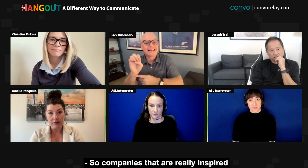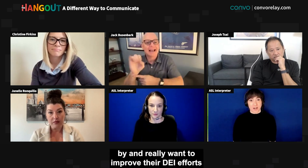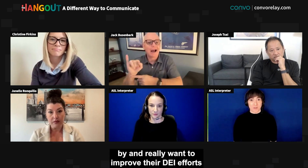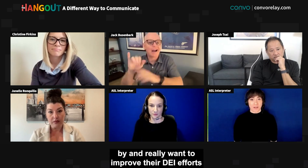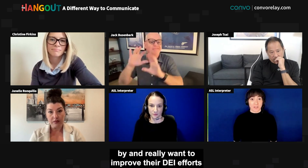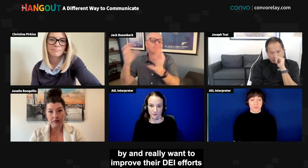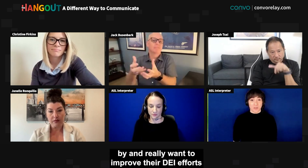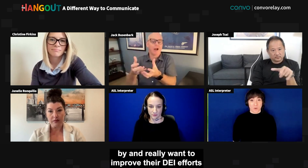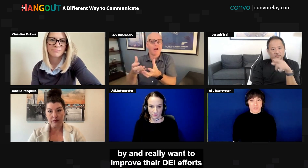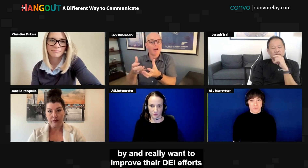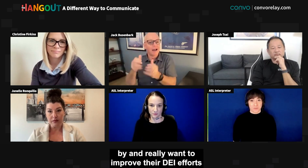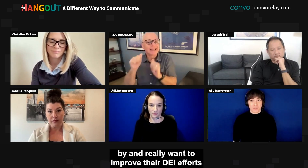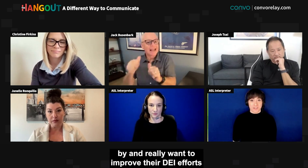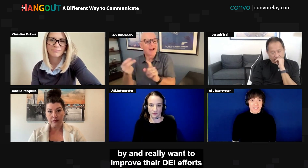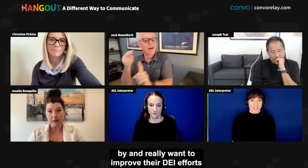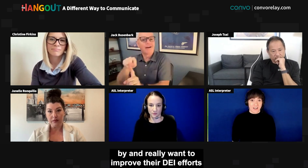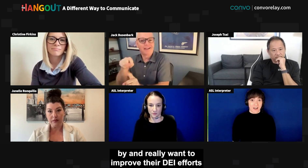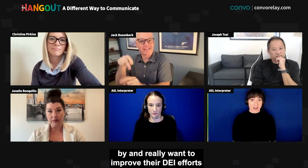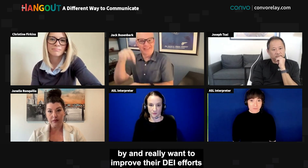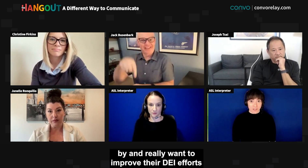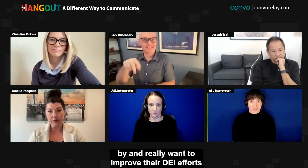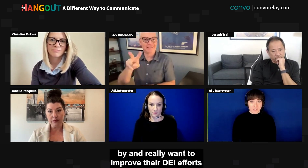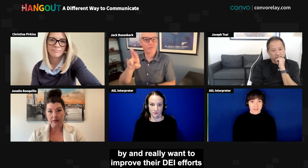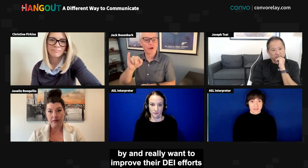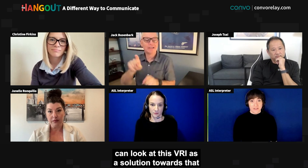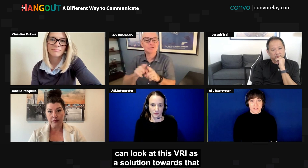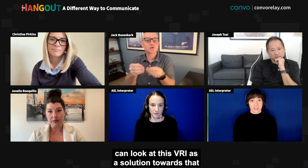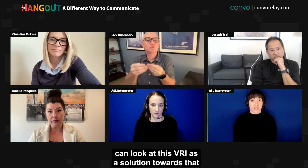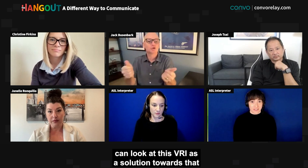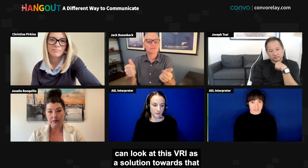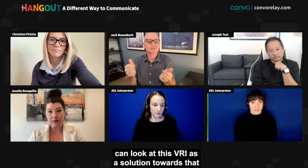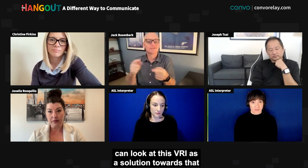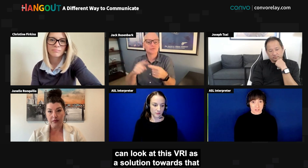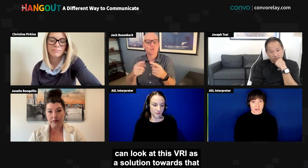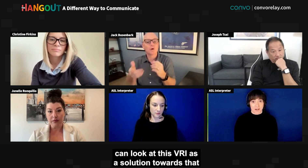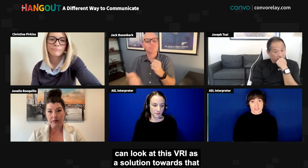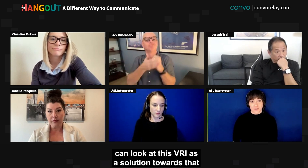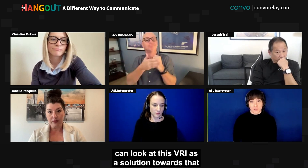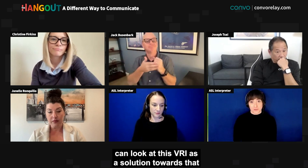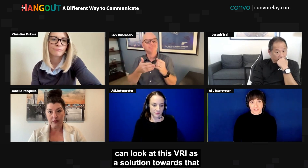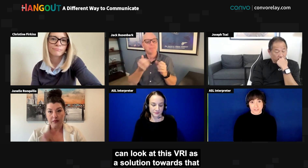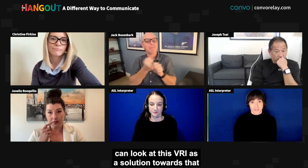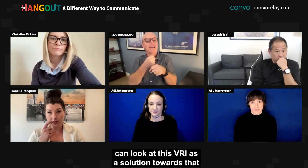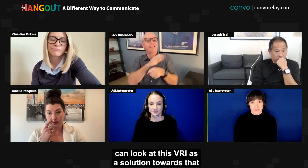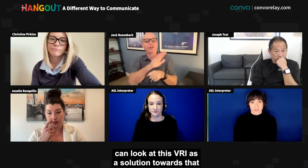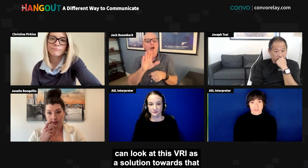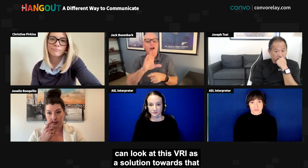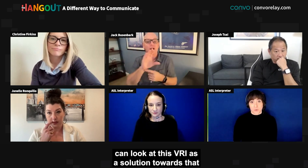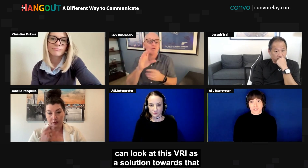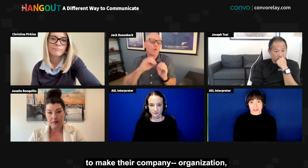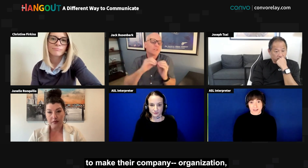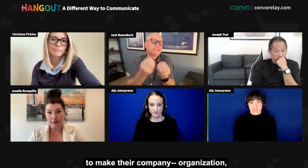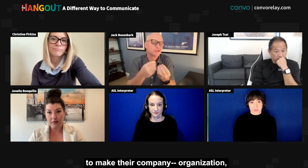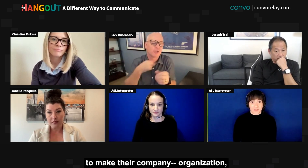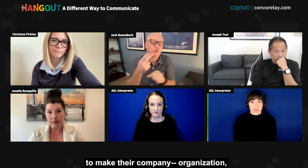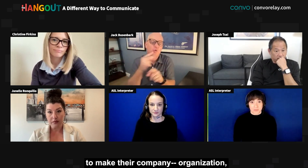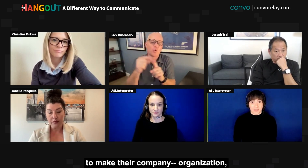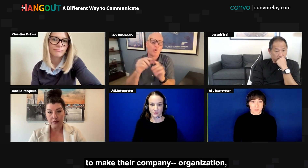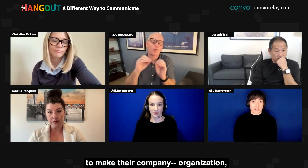inspired by and really want to improve their DE&I efforts can look at this VRI as a solution towards that, to make their company,